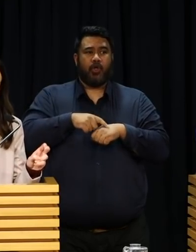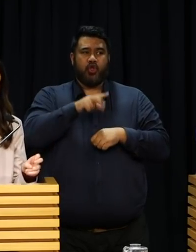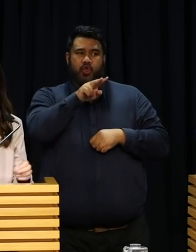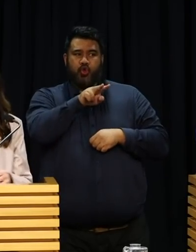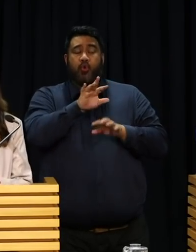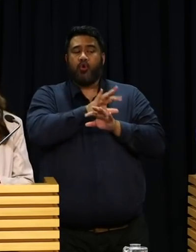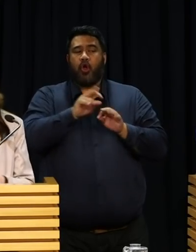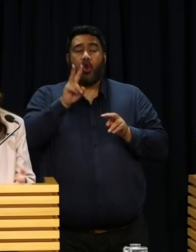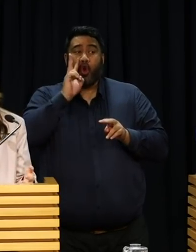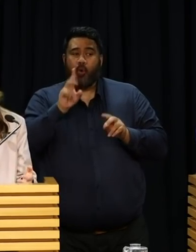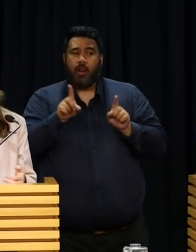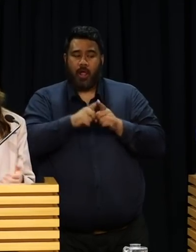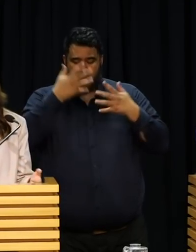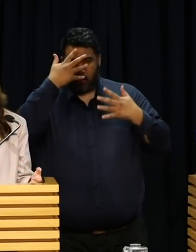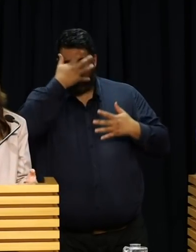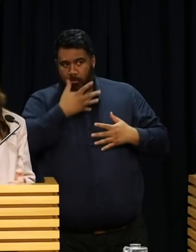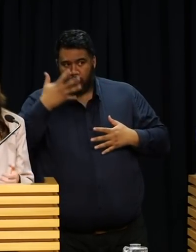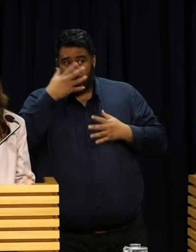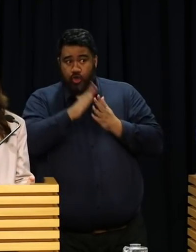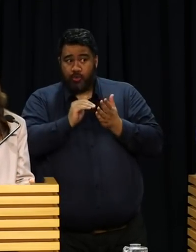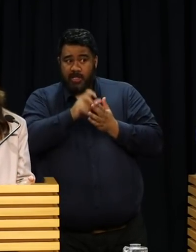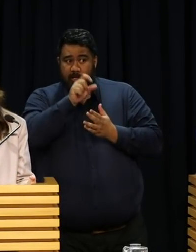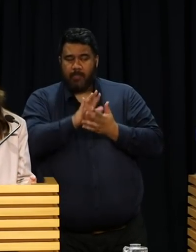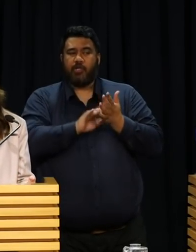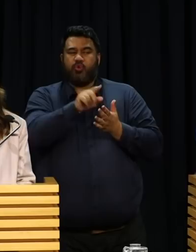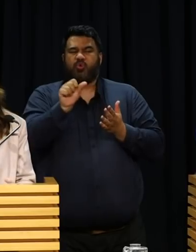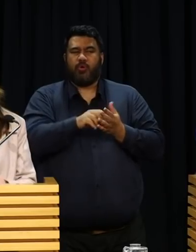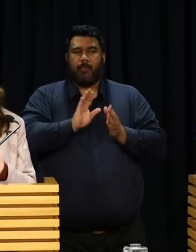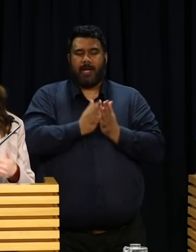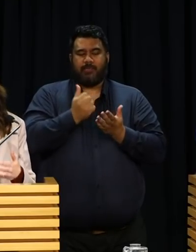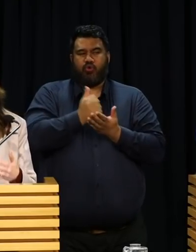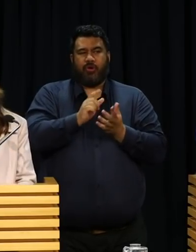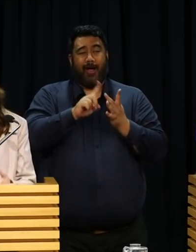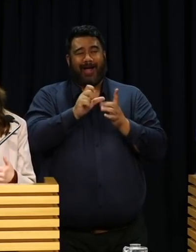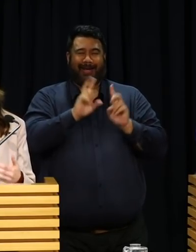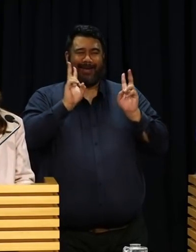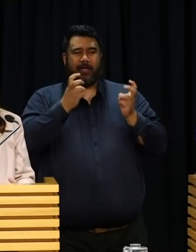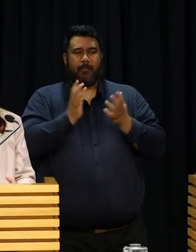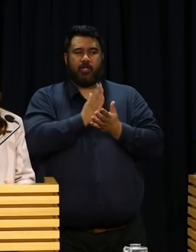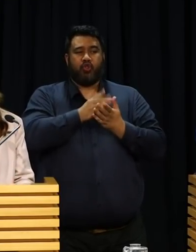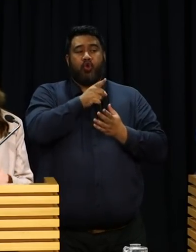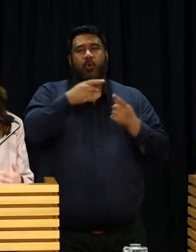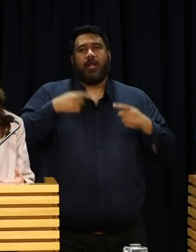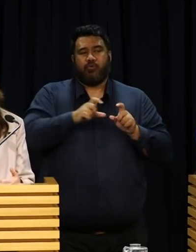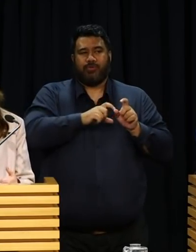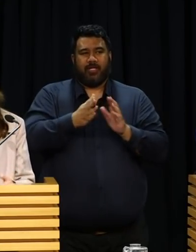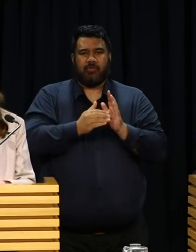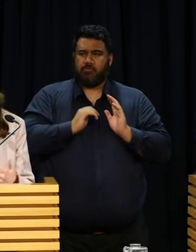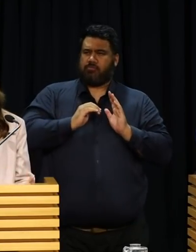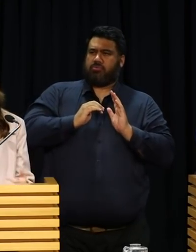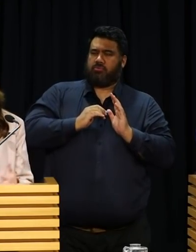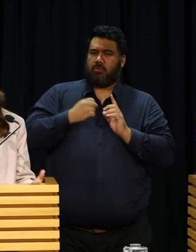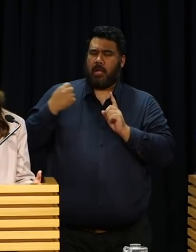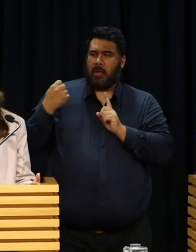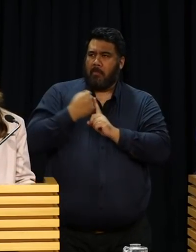a New Zealander, they should carry ID to prove they weren't an overstayer. You can imagine what impact that has on a community